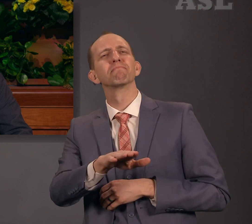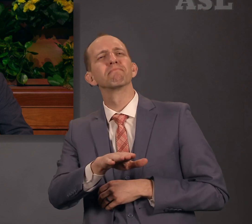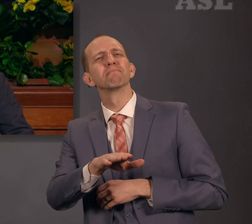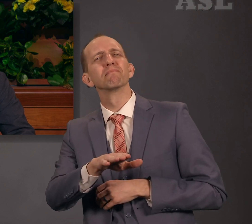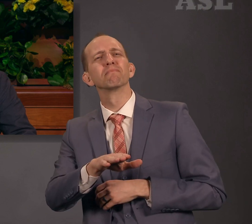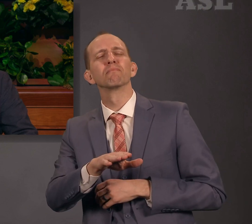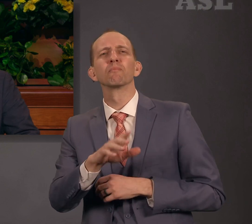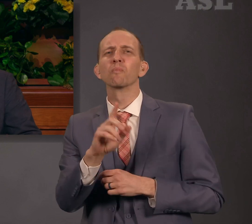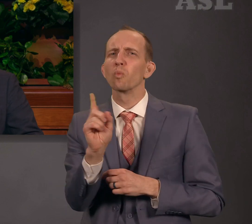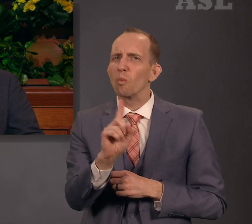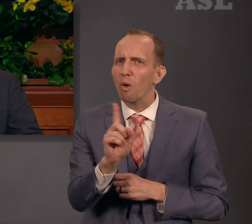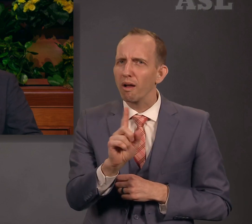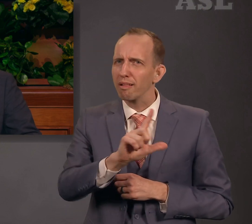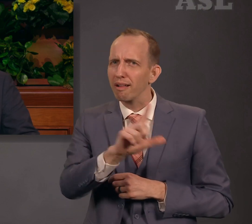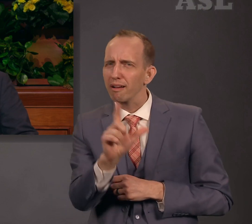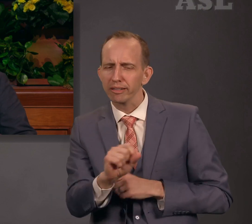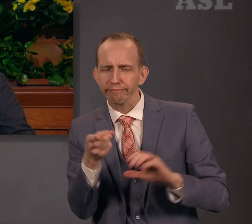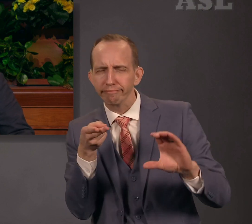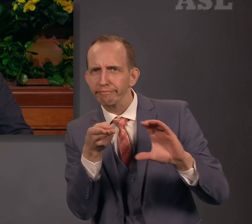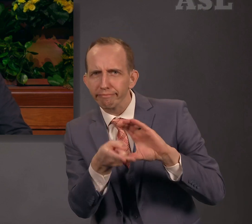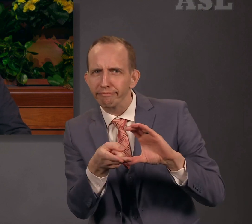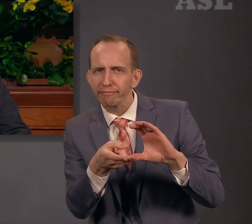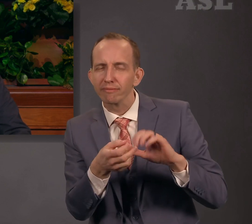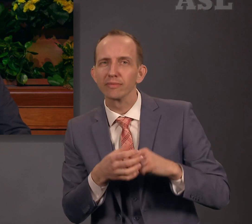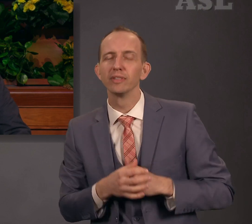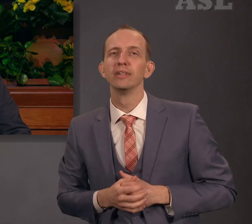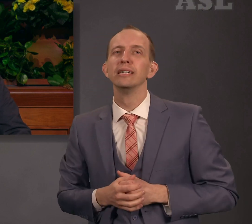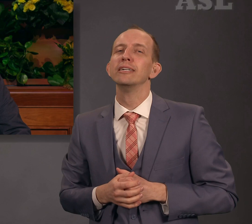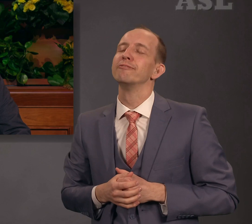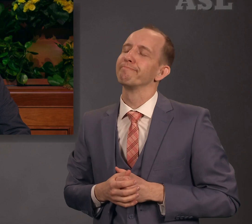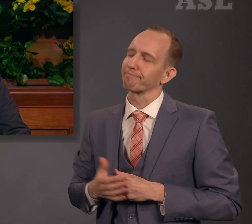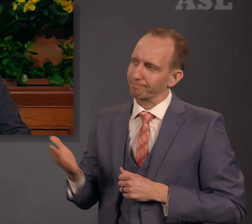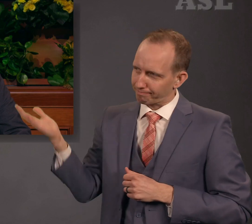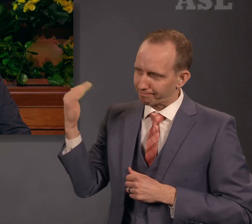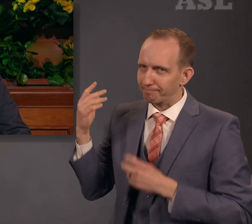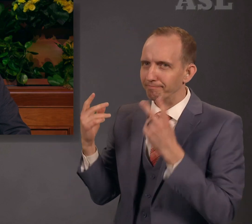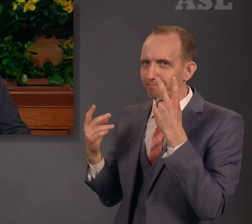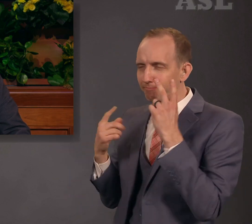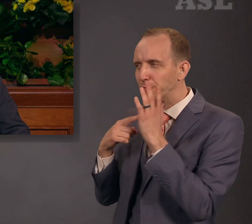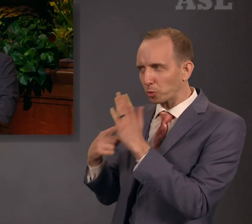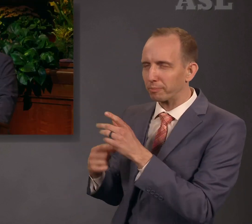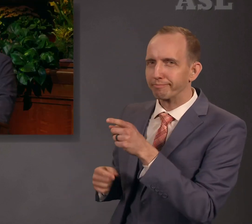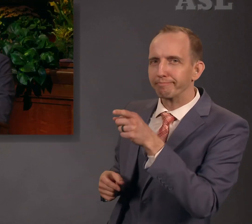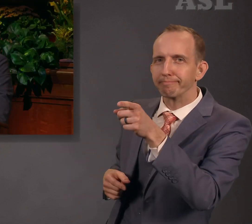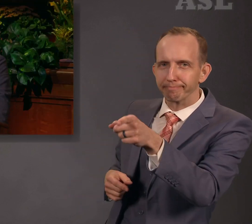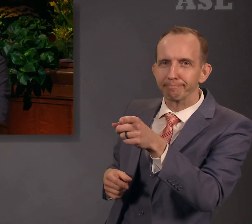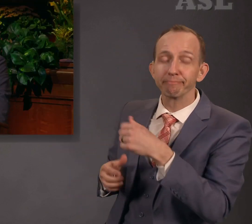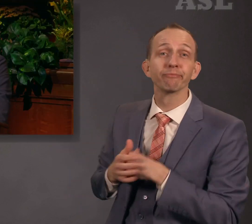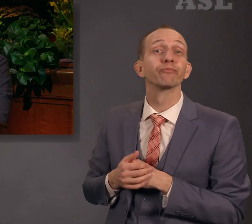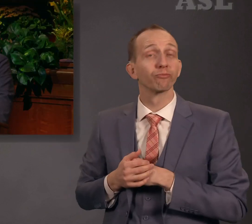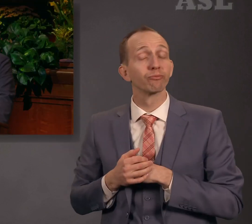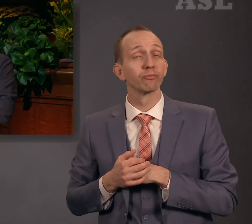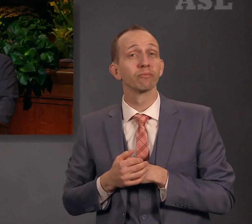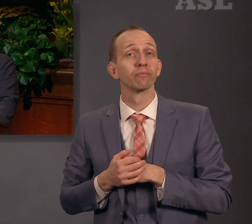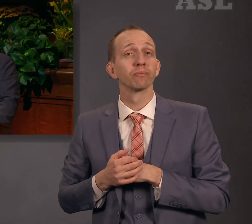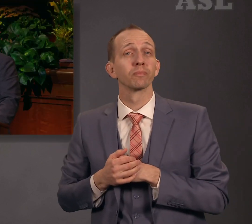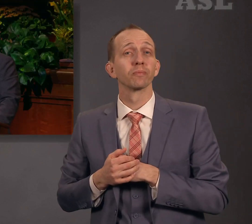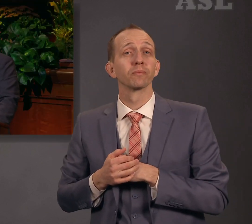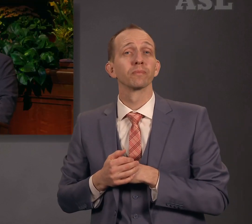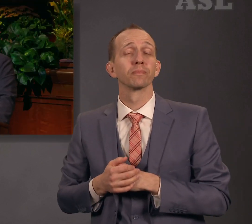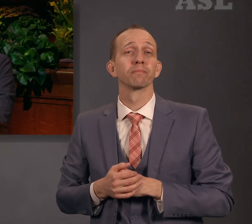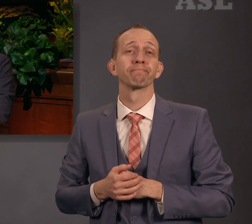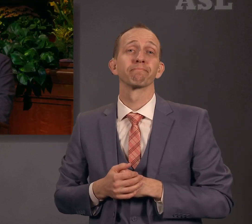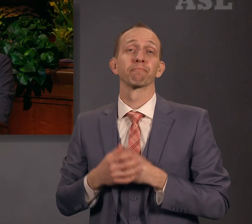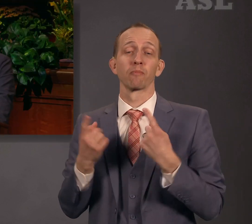him?" They said unto him, "Lord, come and see." It is at this moment that